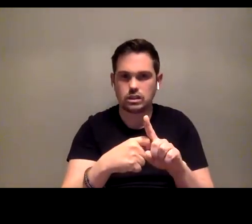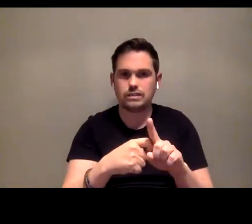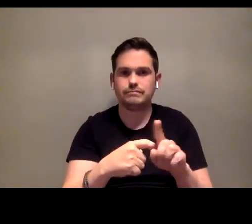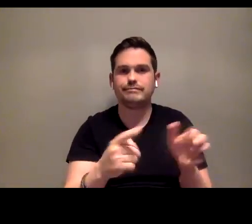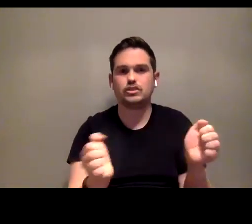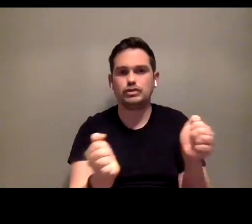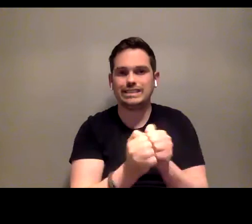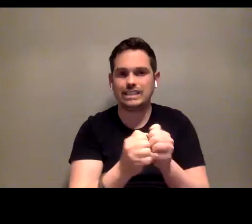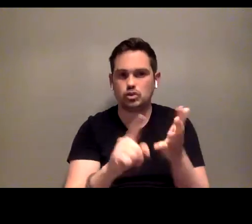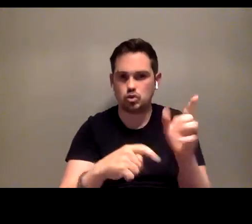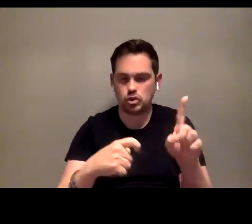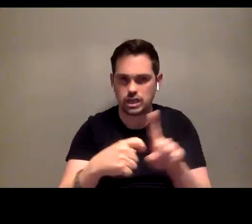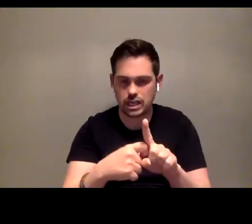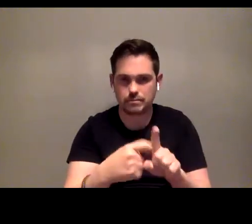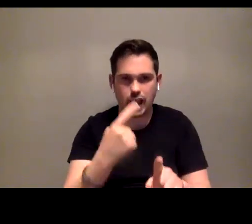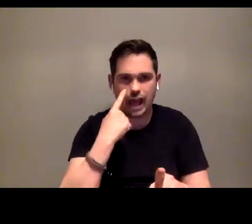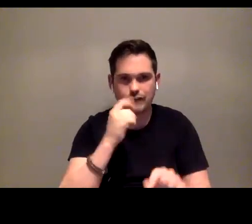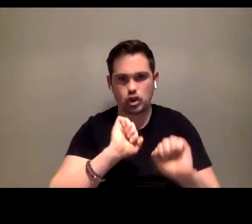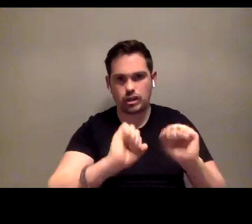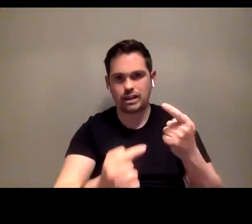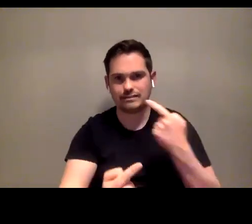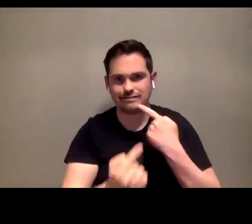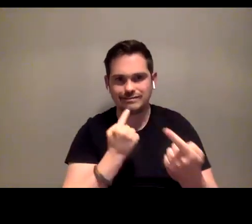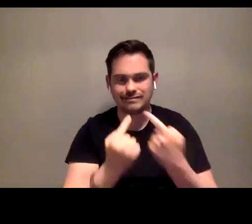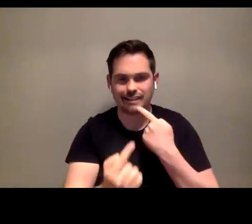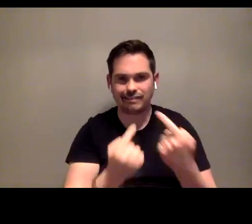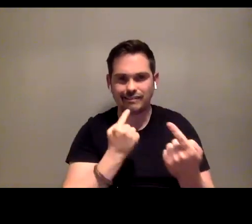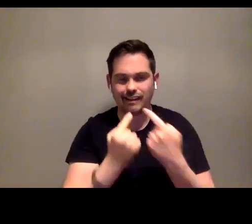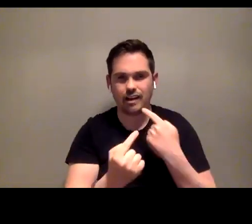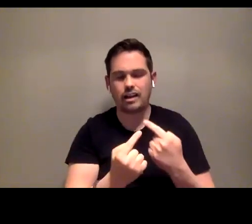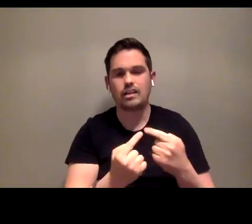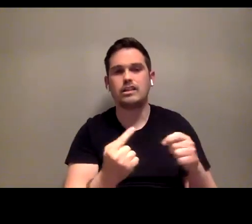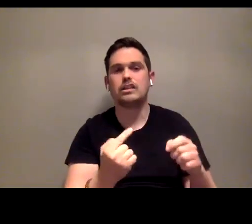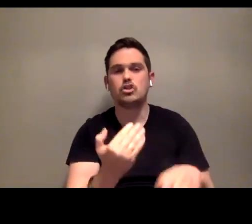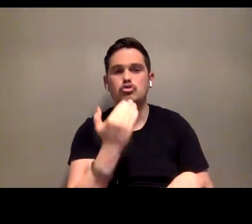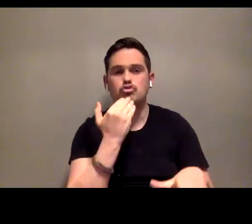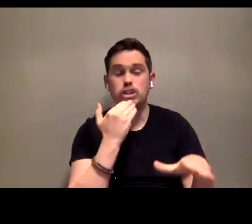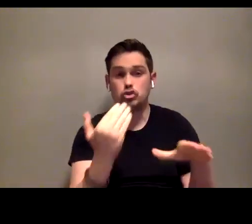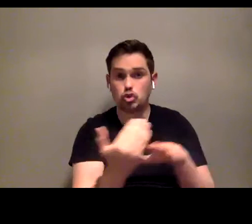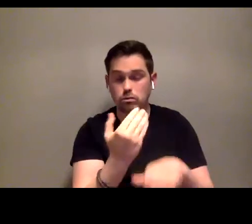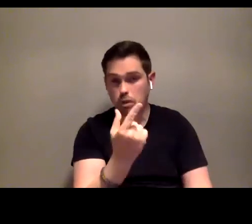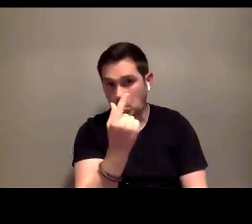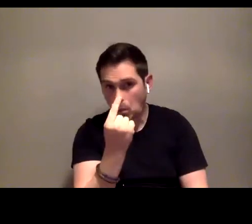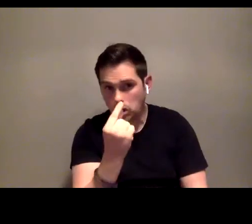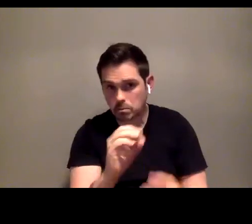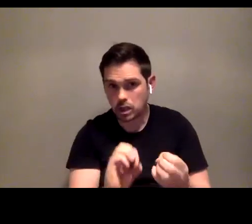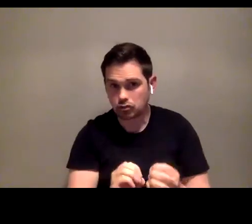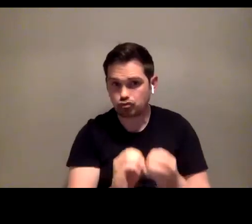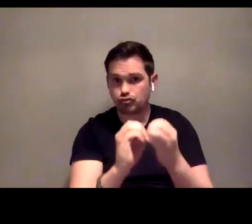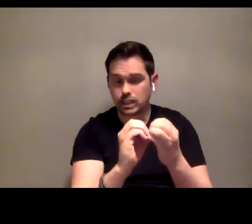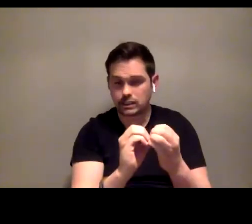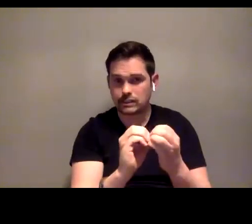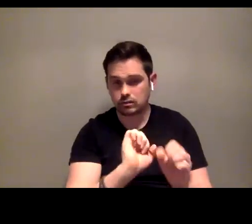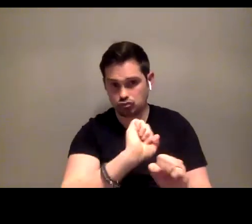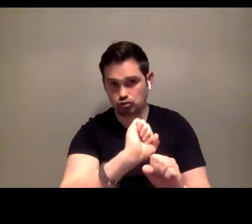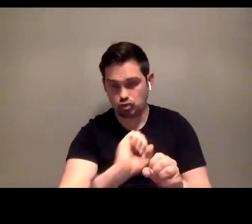their data. You can see the green jobs that will be that could be created in your constituency